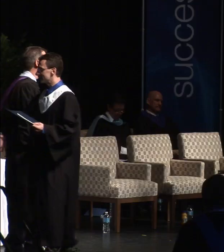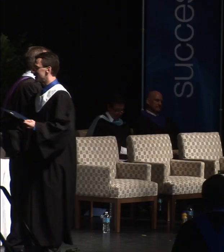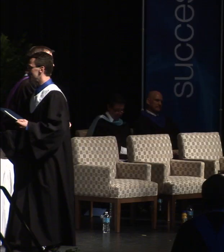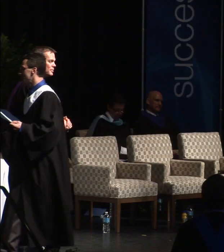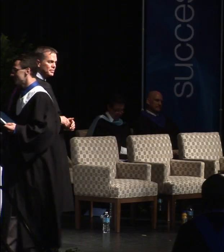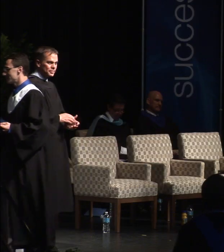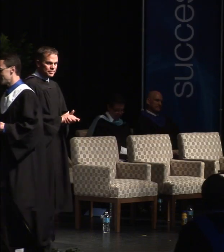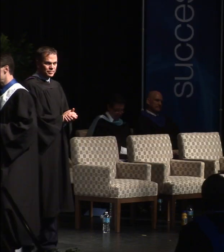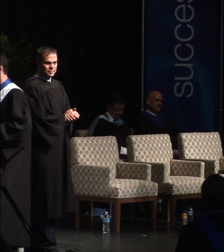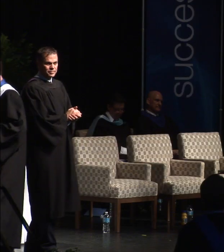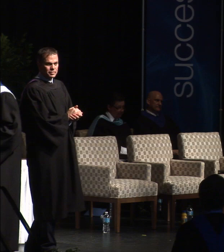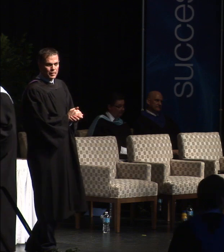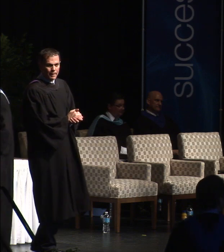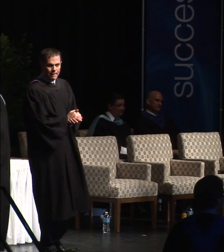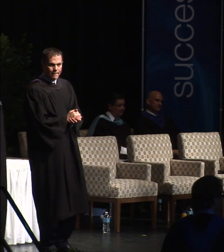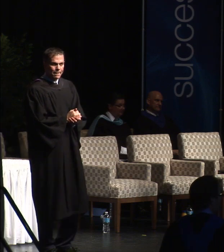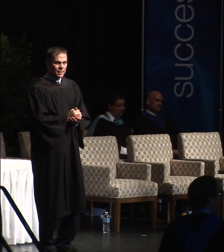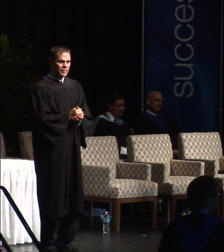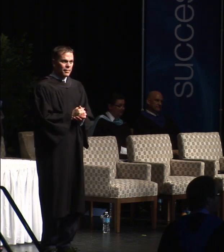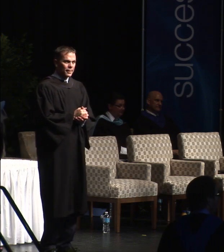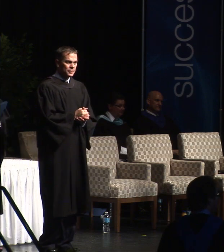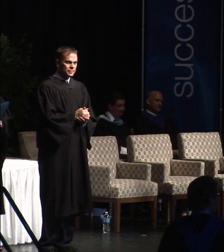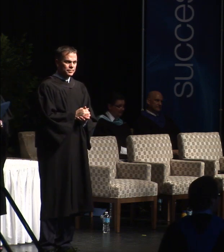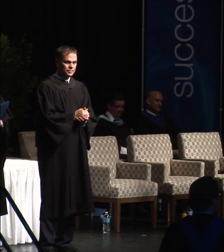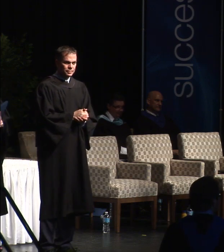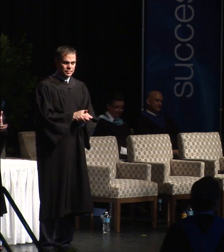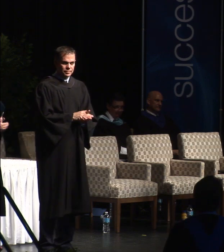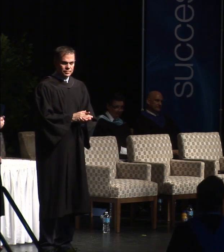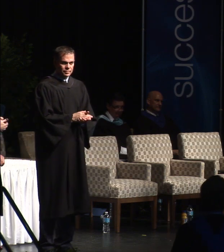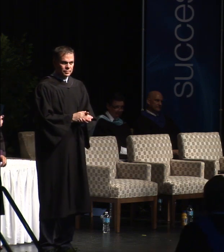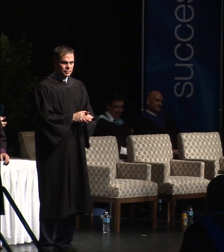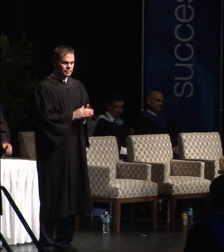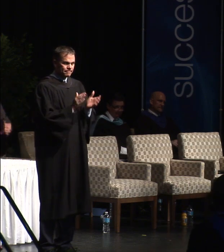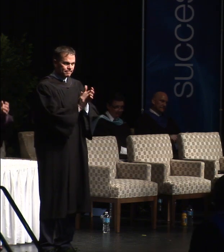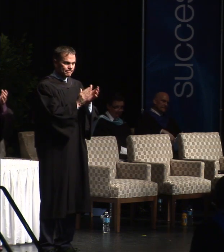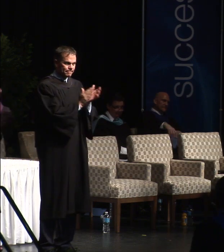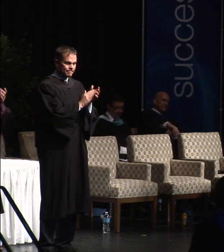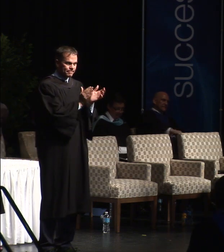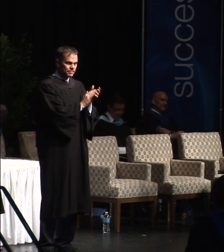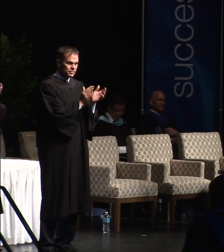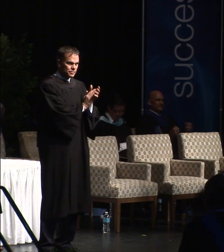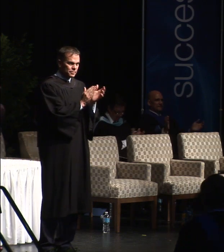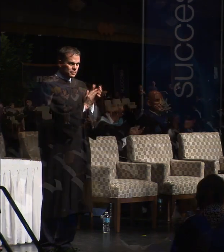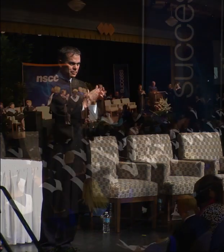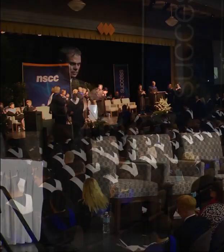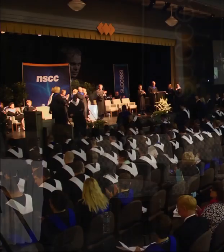Mr. President, ladies and gentlemen, graduates in industrial mechanic.